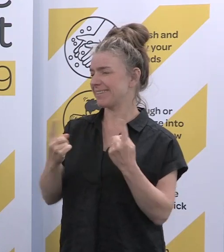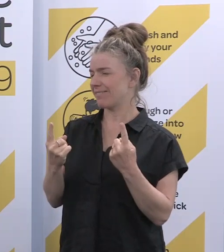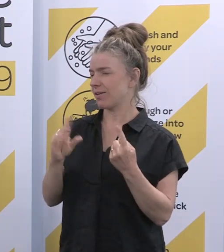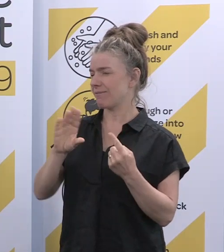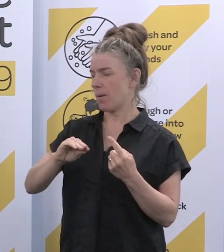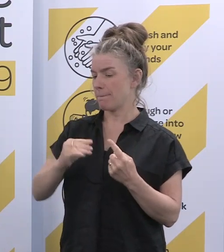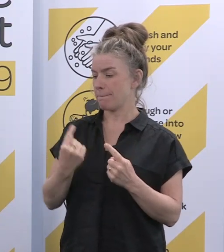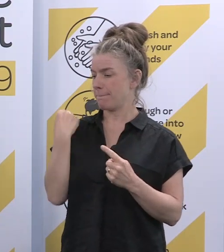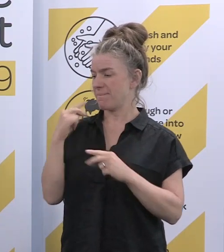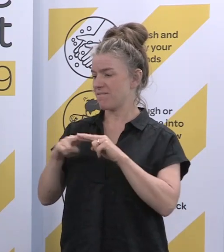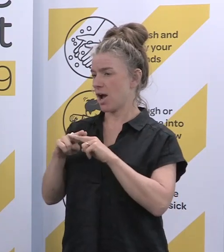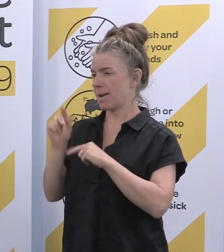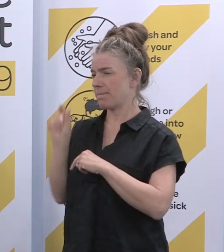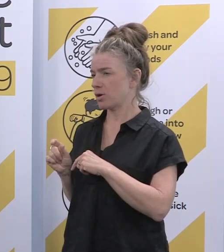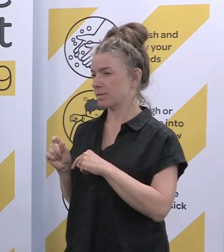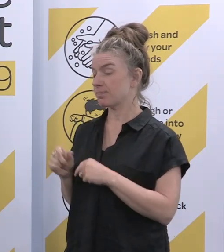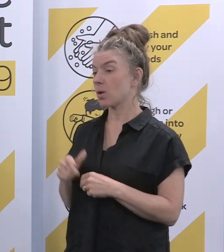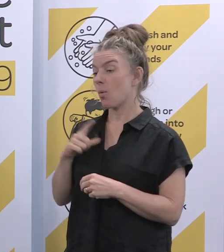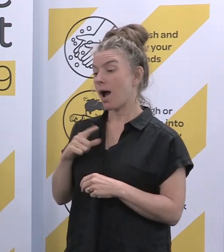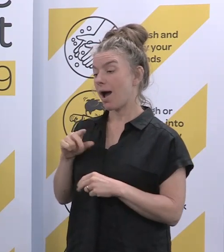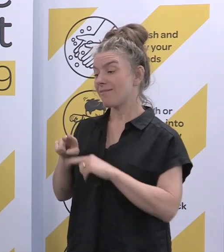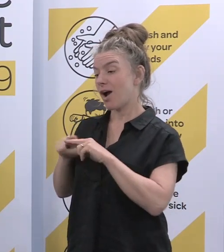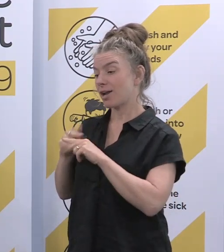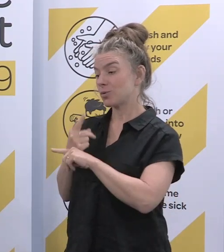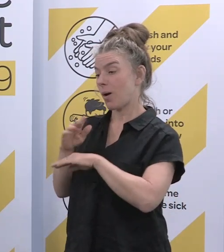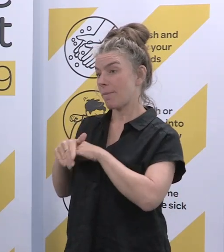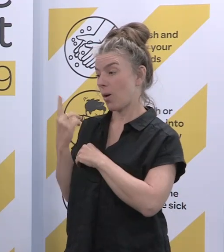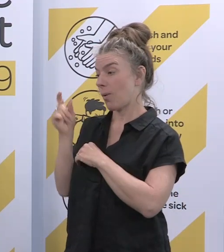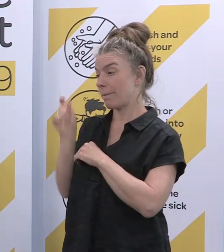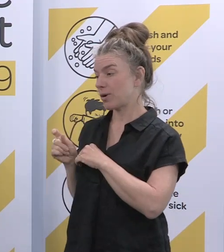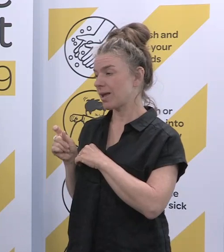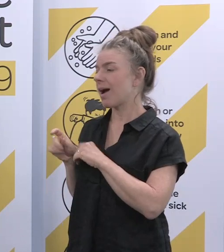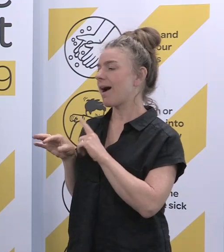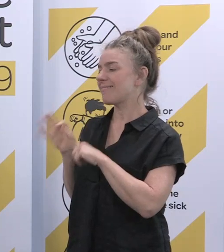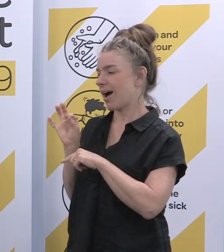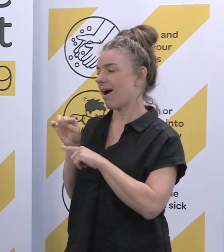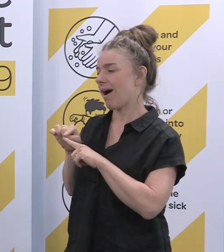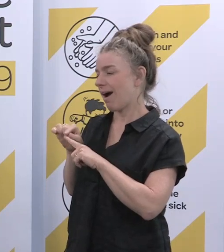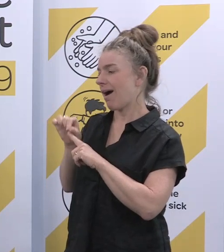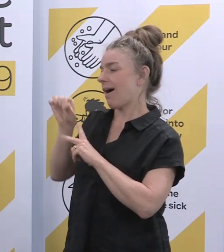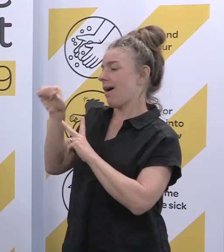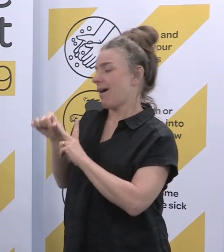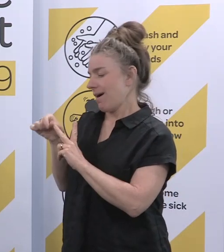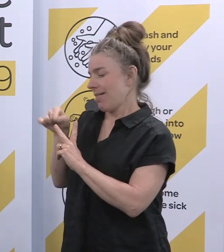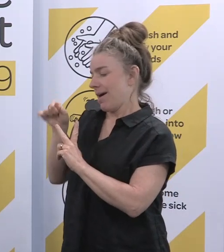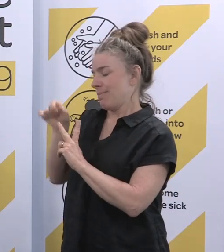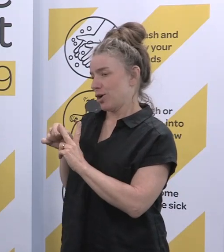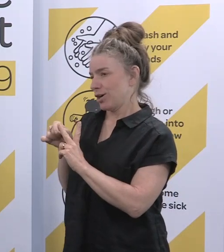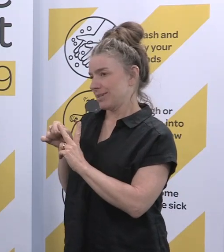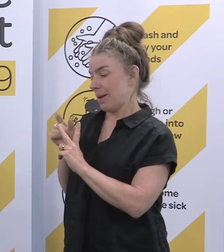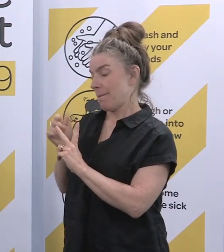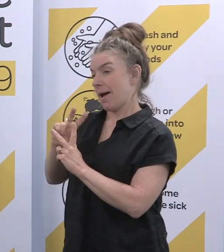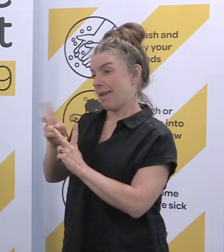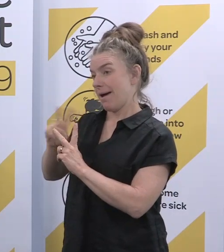we believe that the case from Friday, the link was through that person's partner who had a lot of contact with